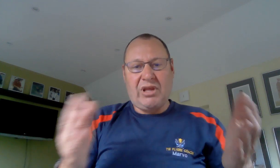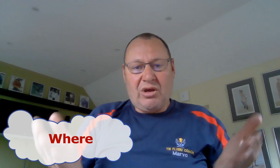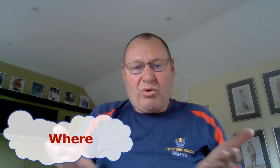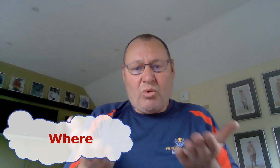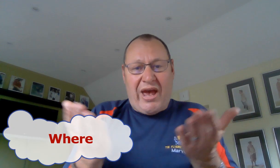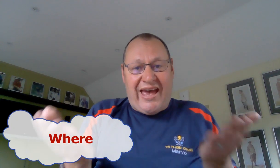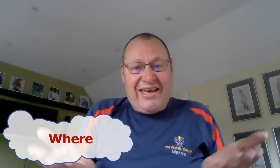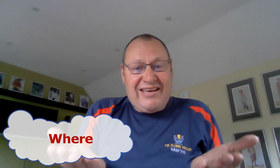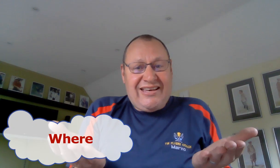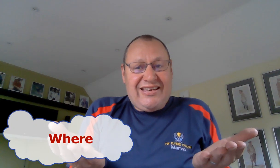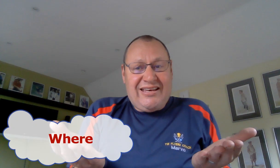Where?